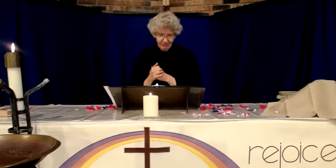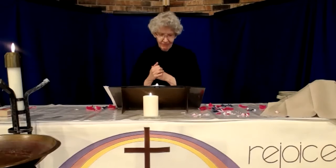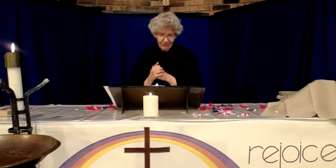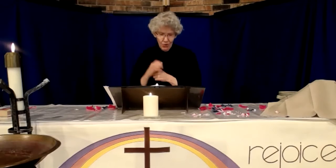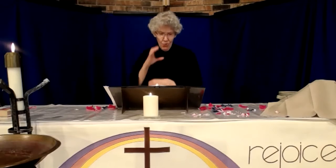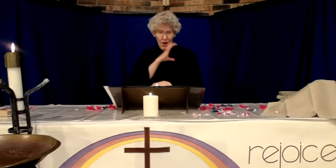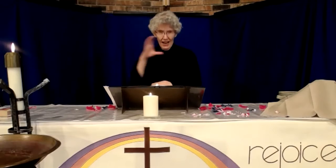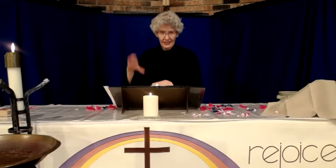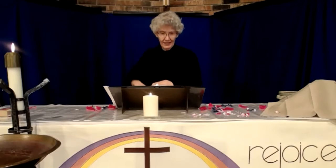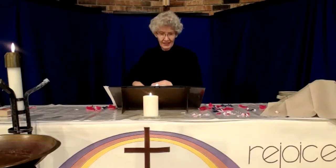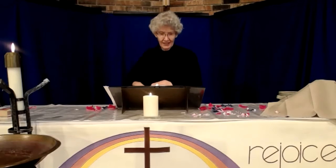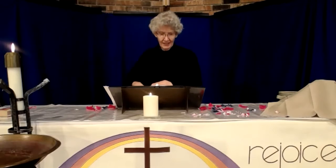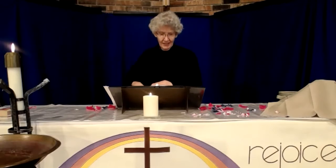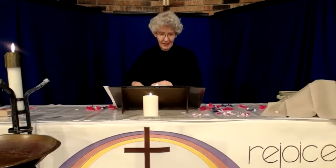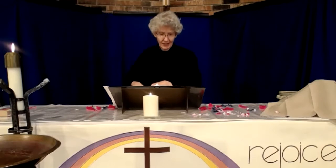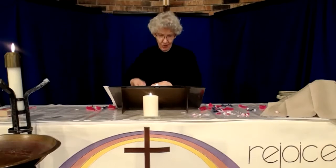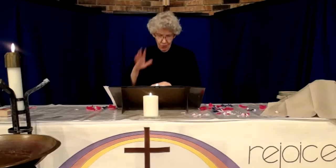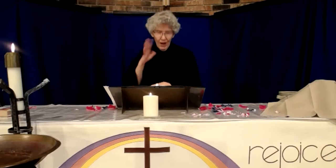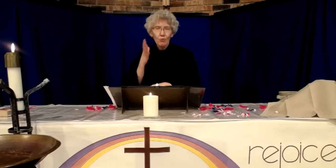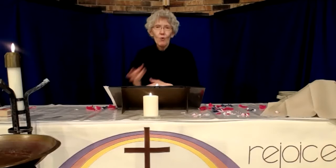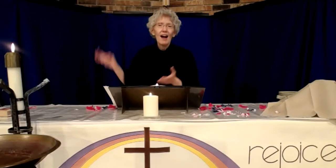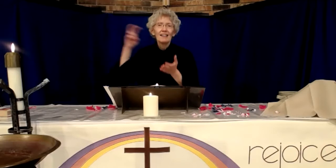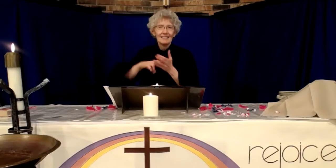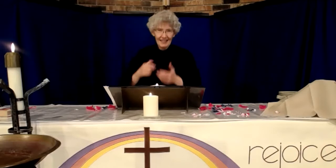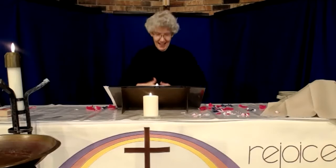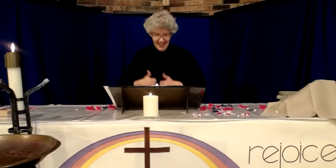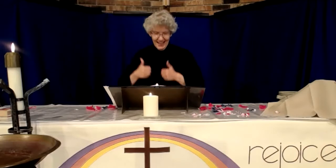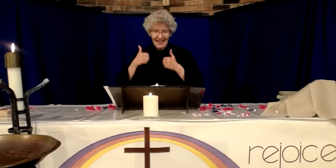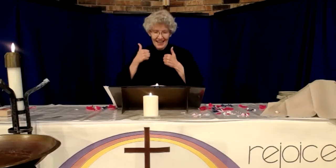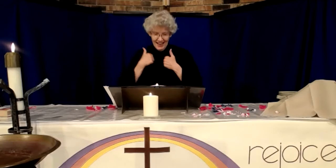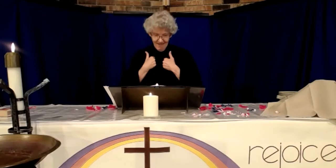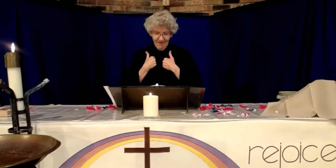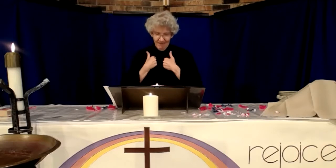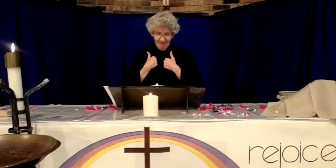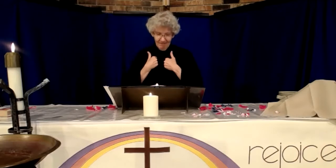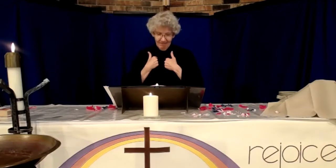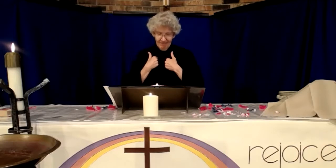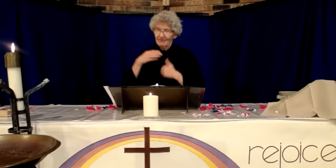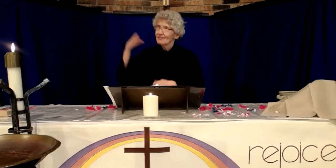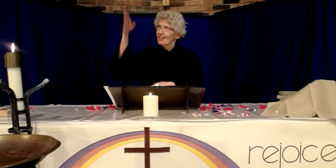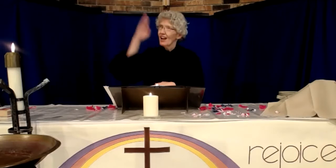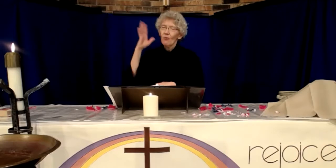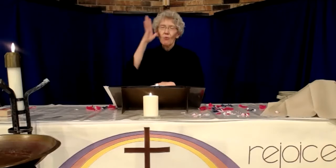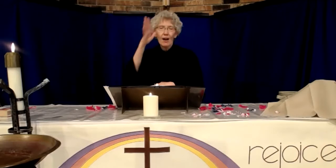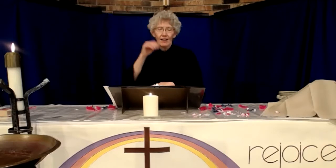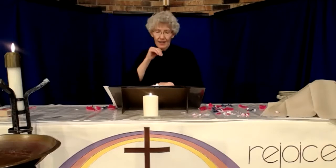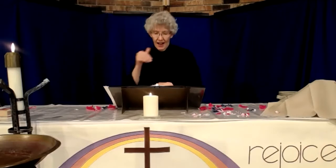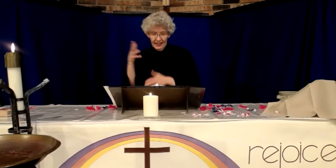and so he told us that Christ would be raised to life.